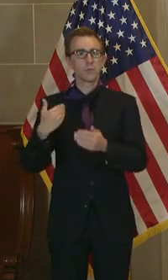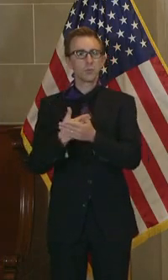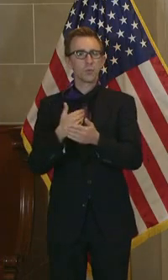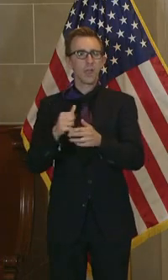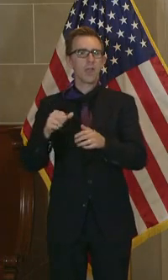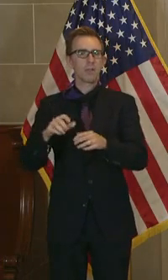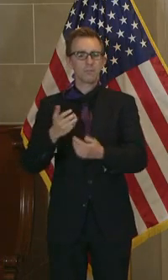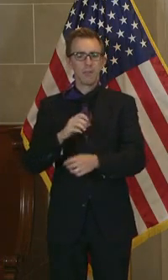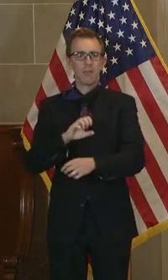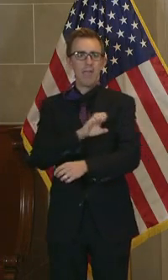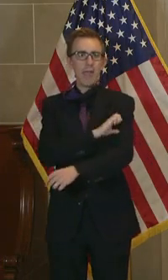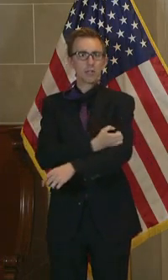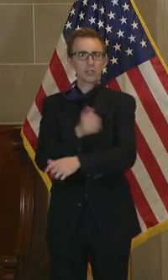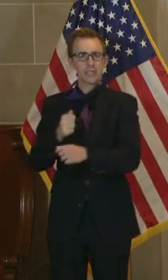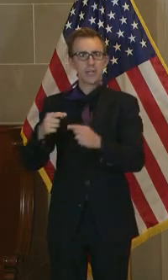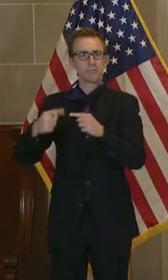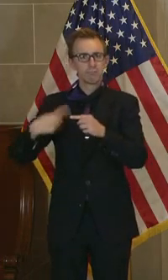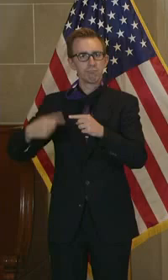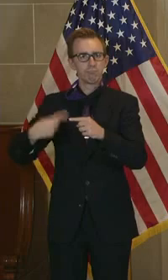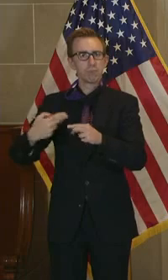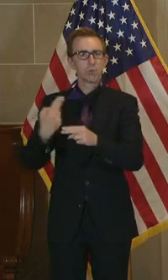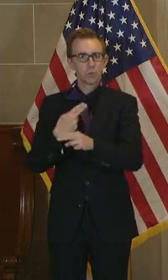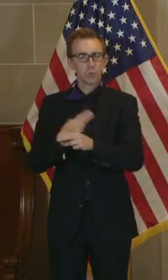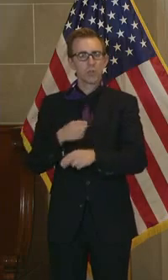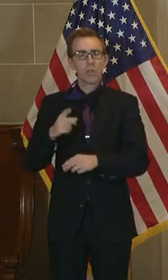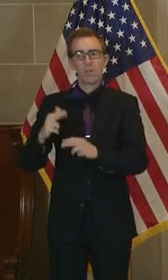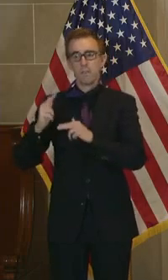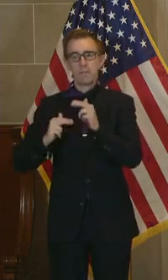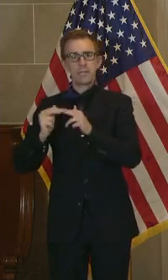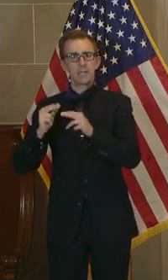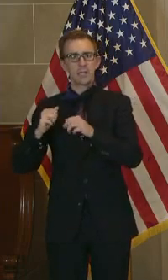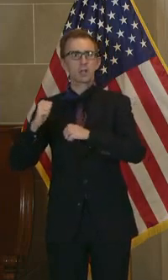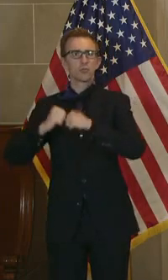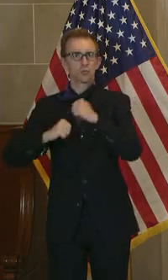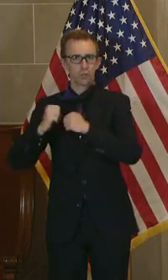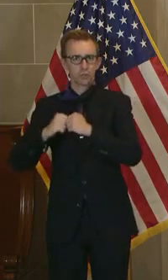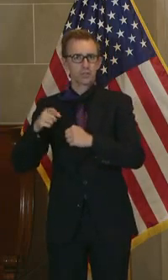advanced manufacturing, and building and construction trades.